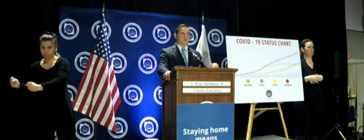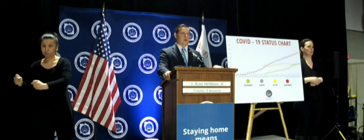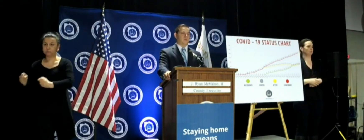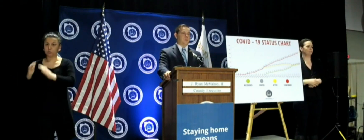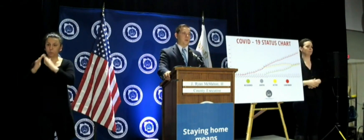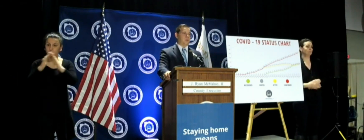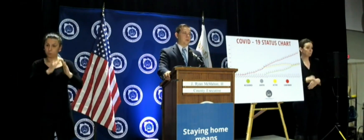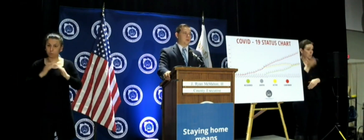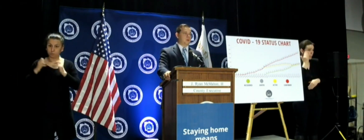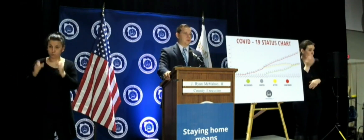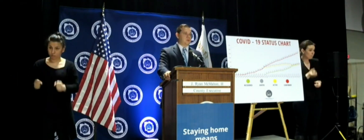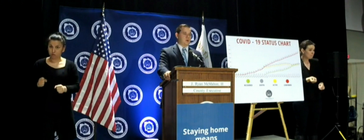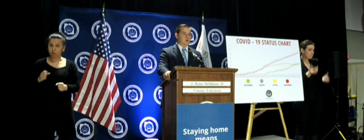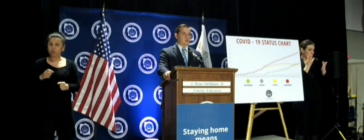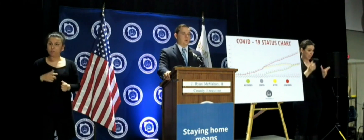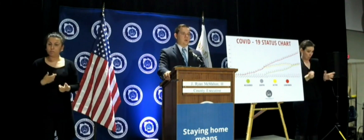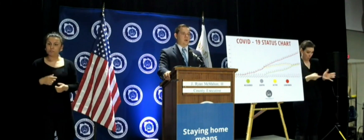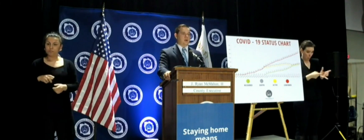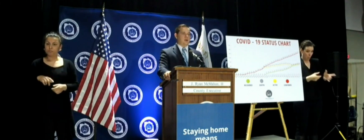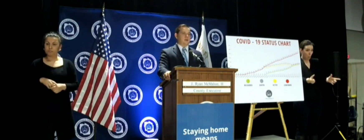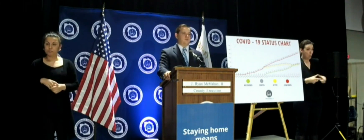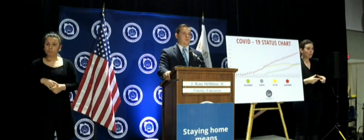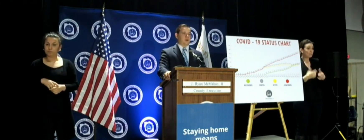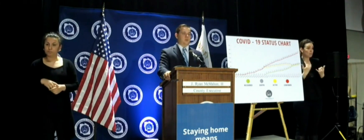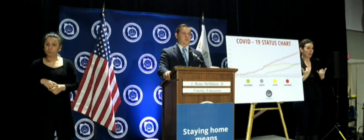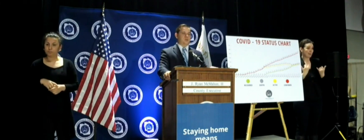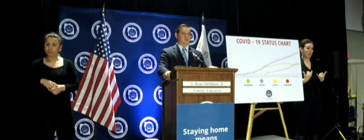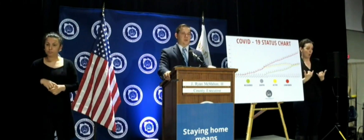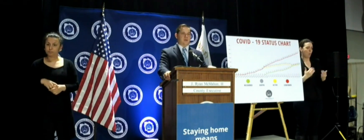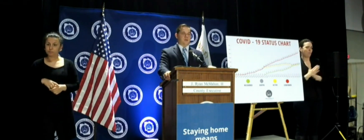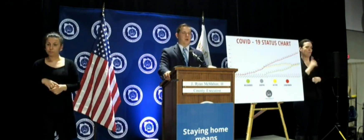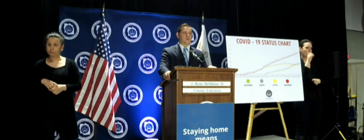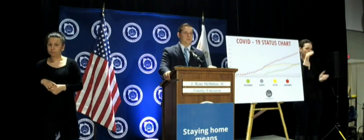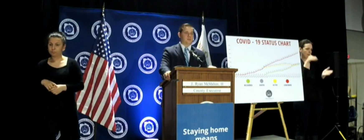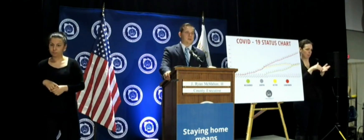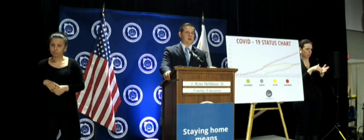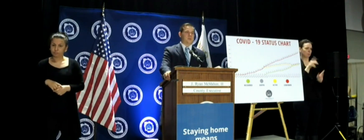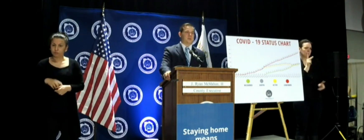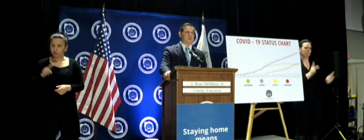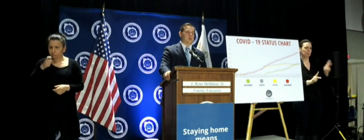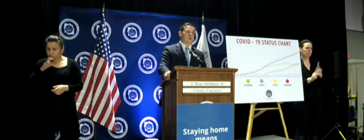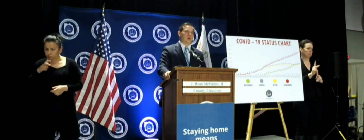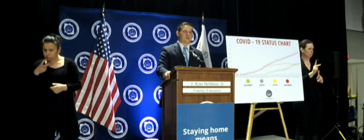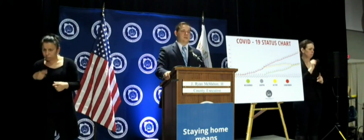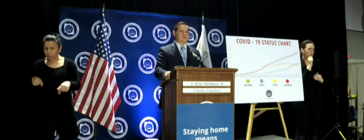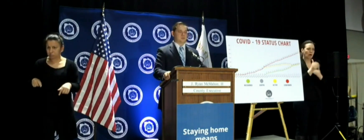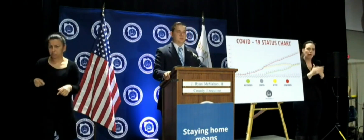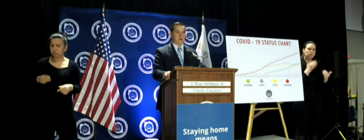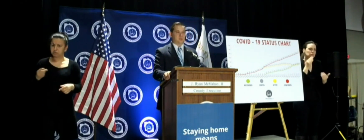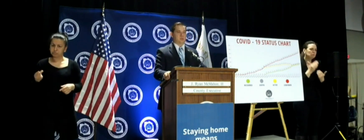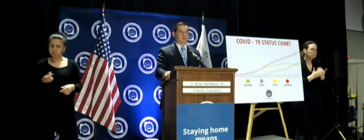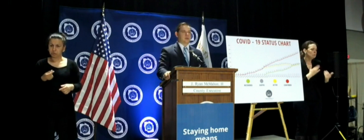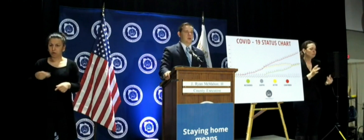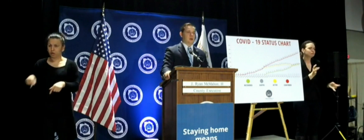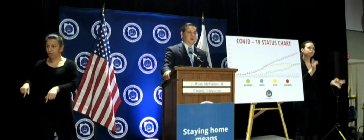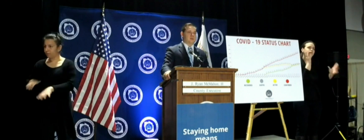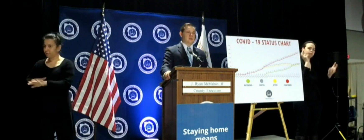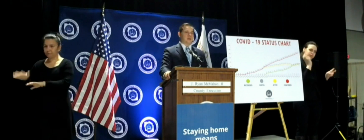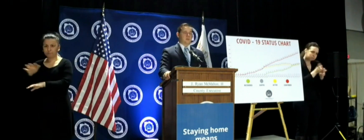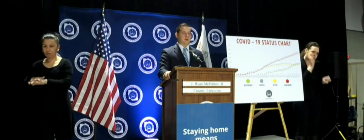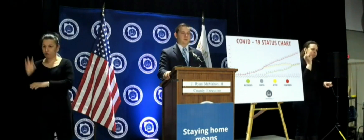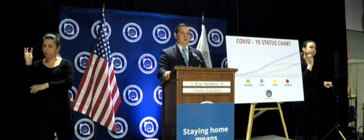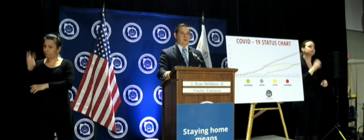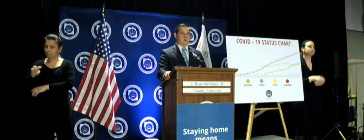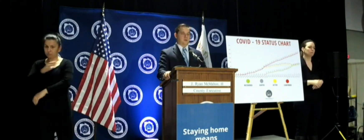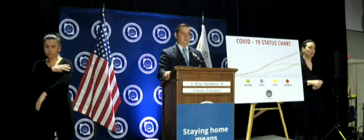people with your health department. So if you're in a position where you haven't heard from us in a couple days in a quarantine, just reach out, send